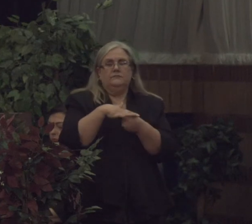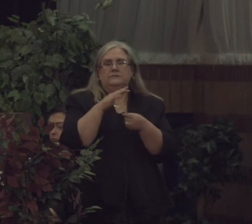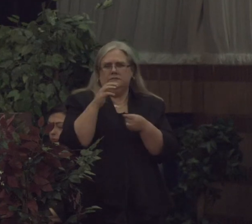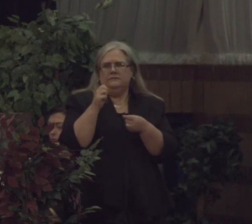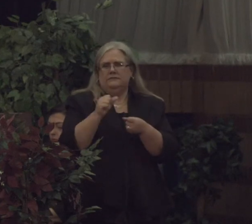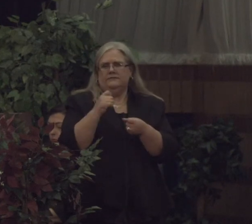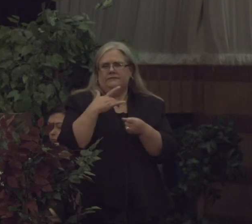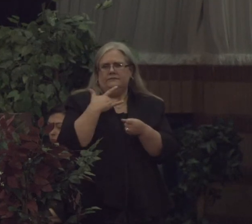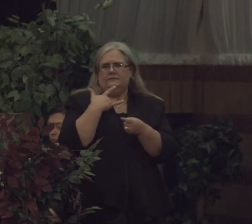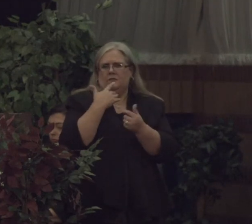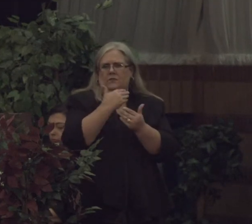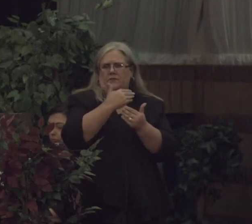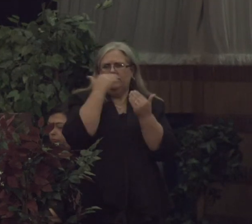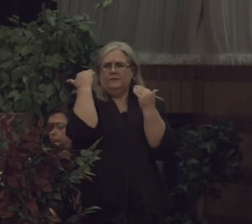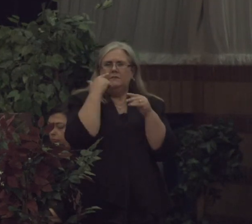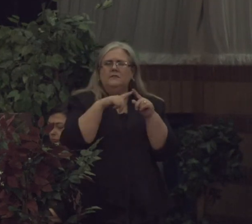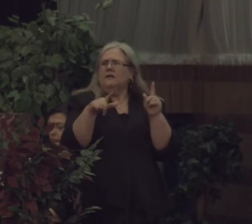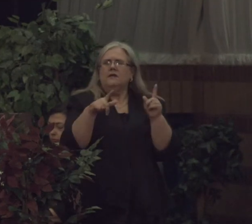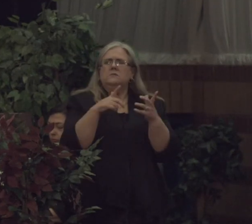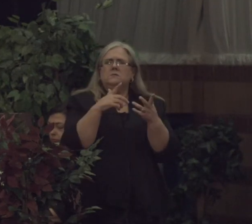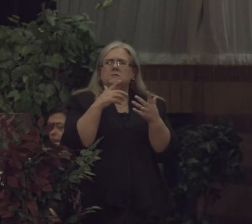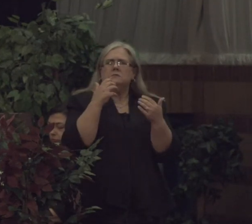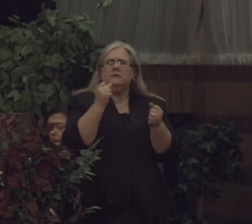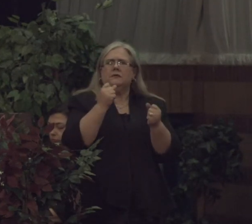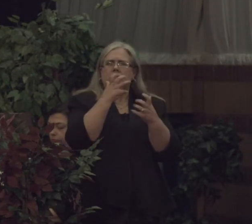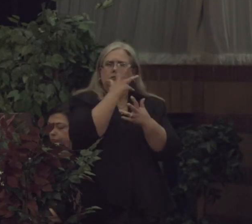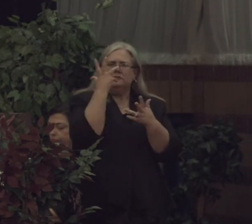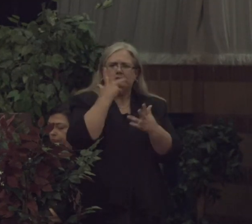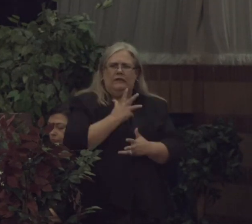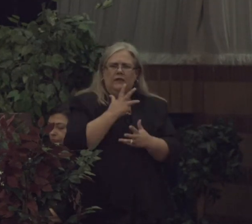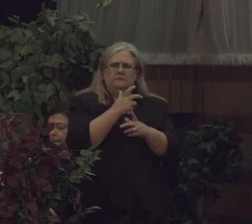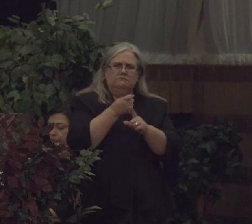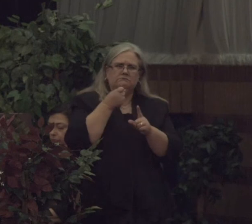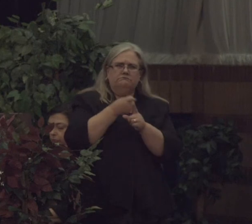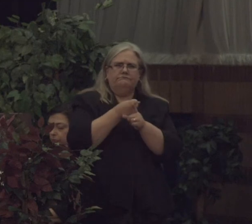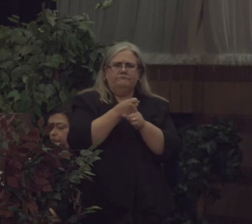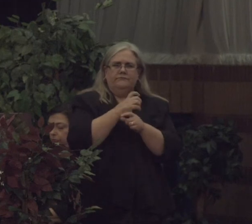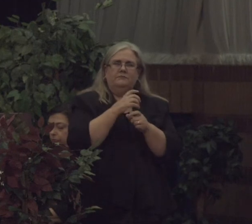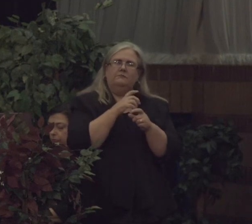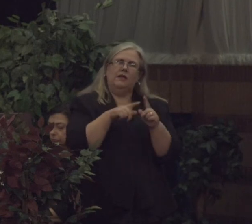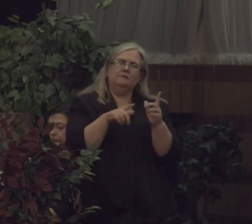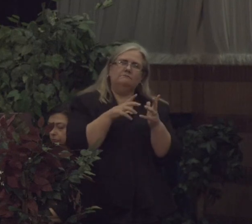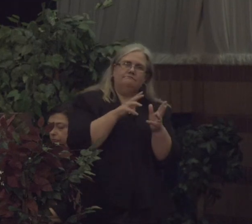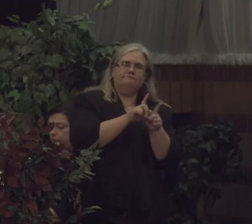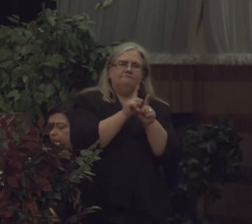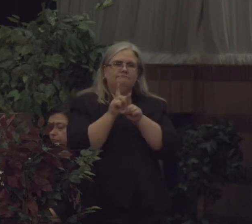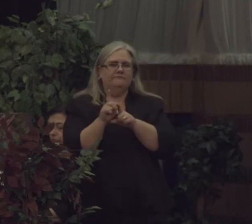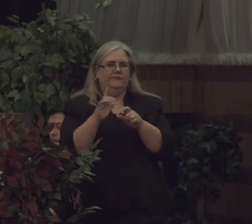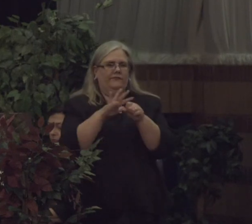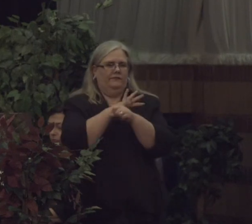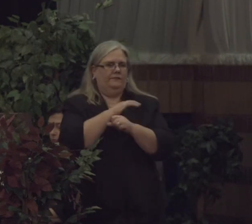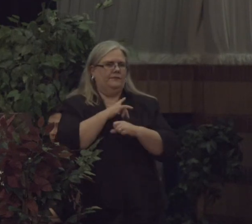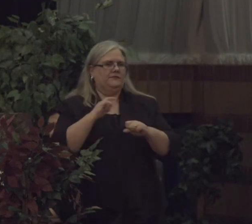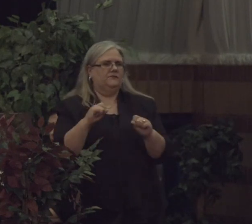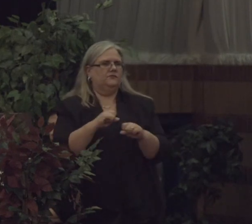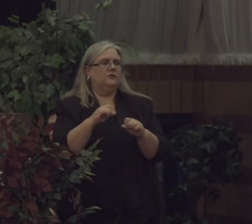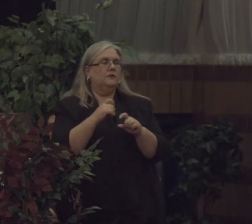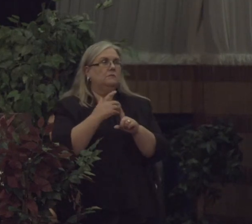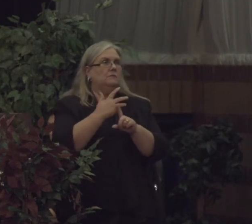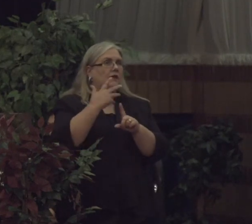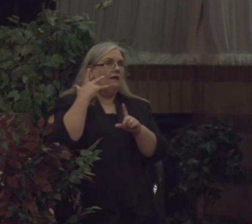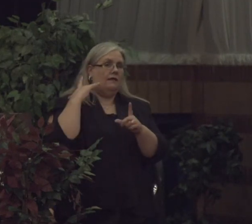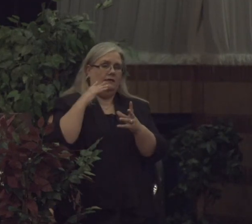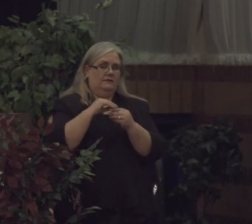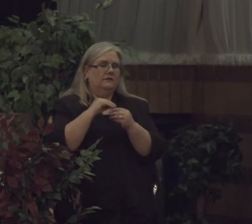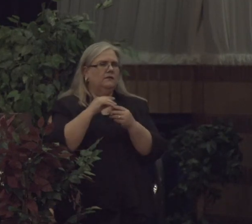exhaustingly overwhelming, but also incredibly exciting and full of potential. Behind the clouds of doubt that blind us, a great